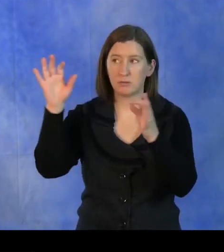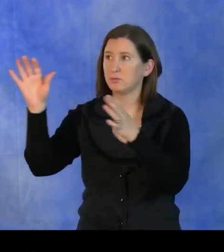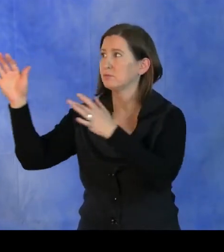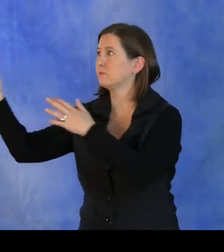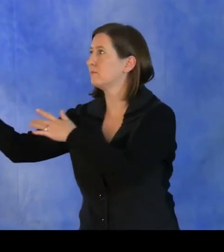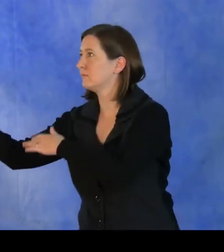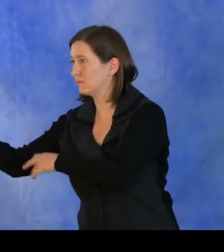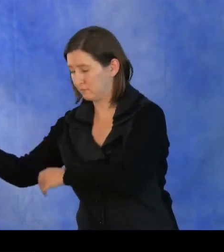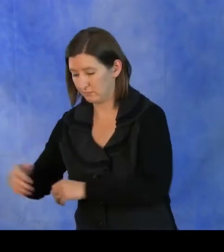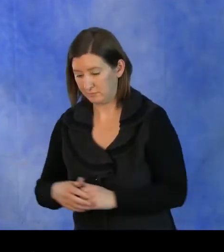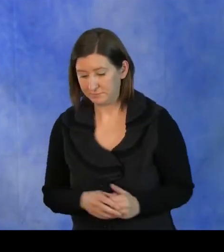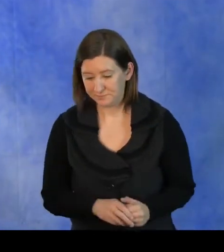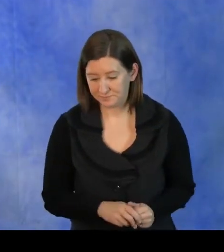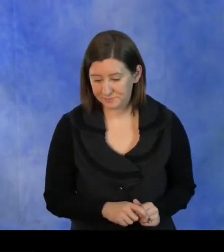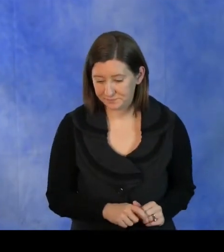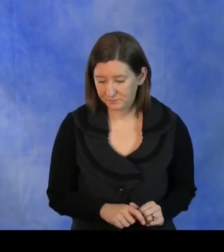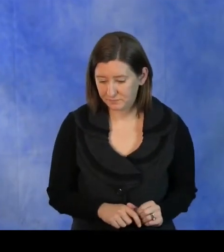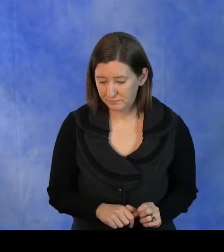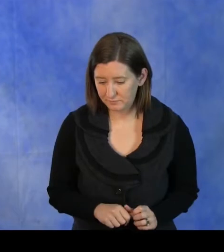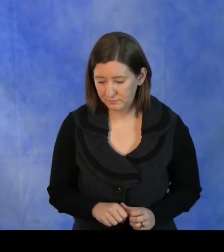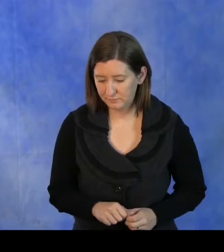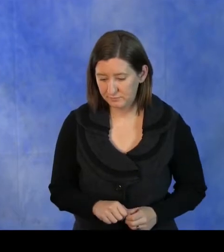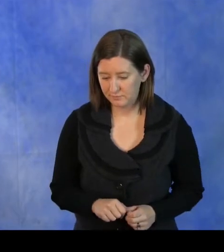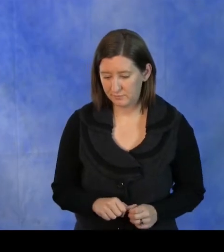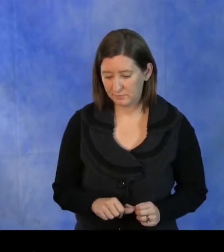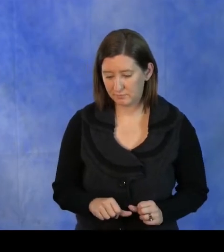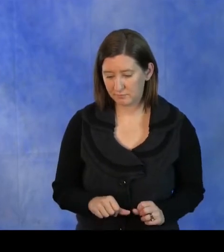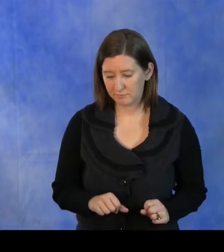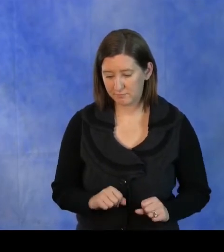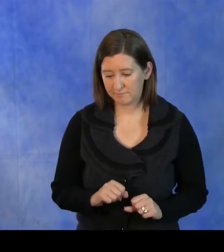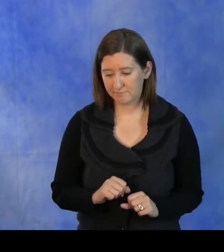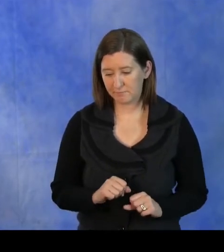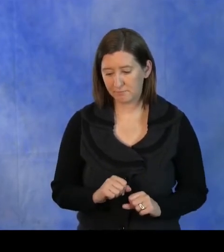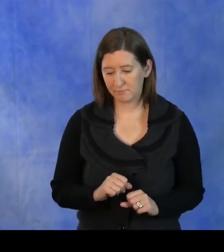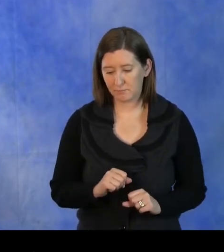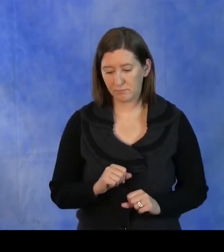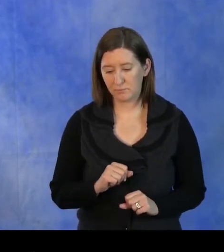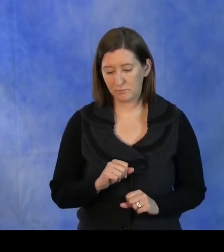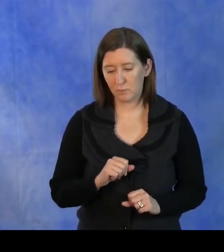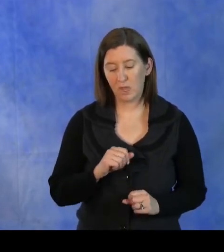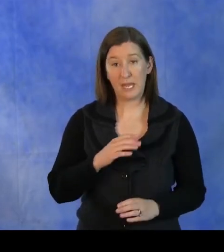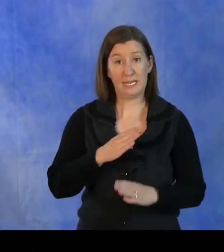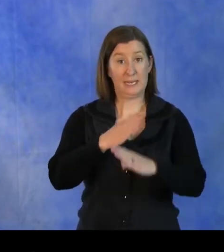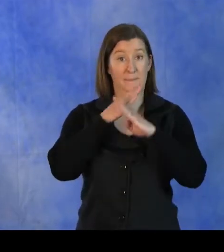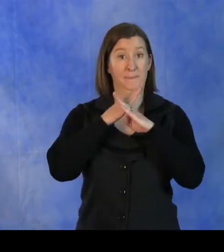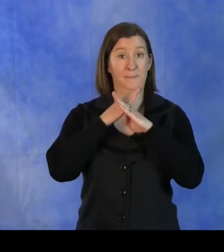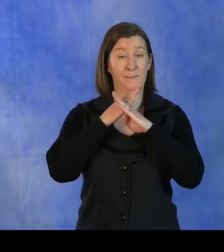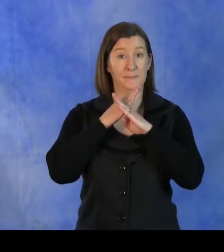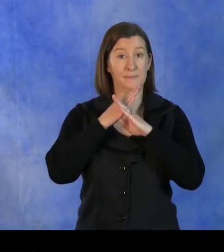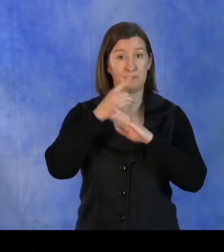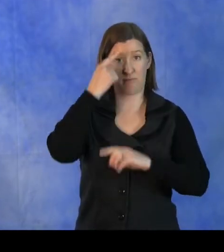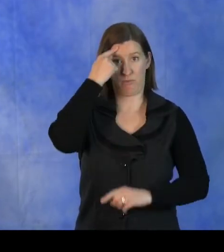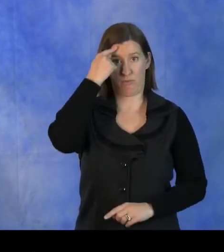time focusing and not drifting off to other tasks.